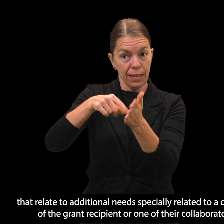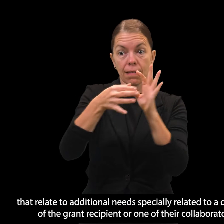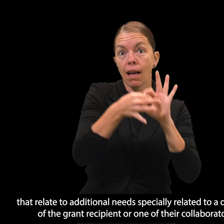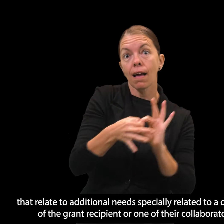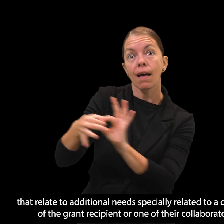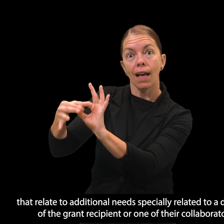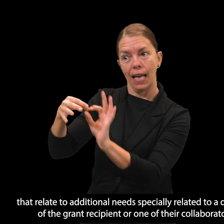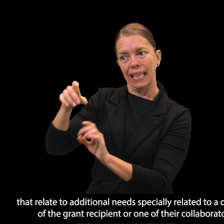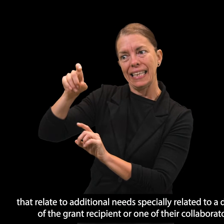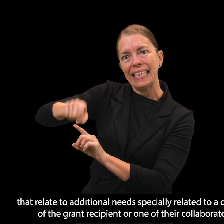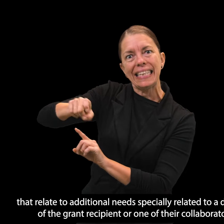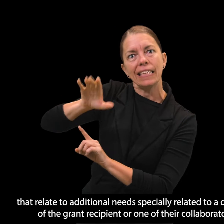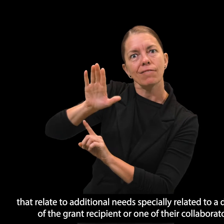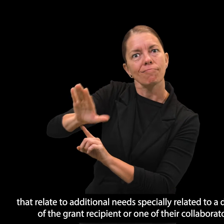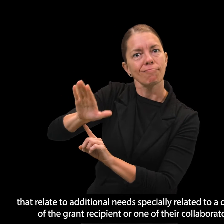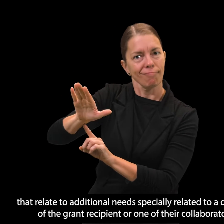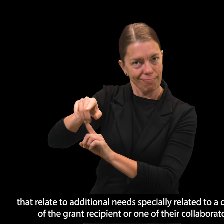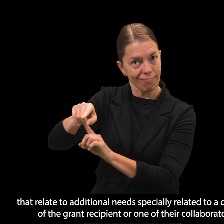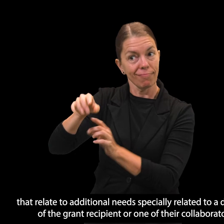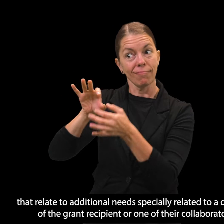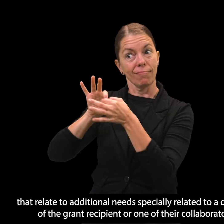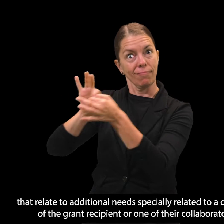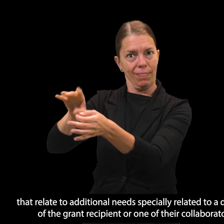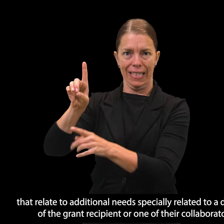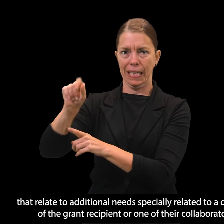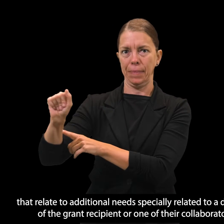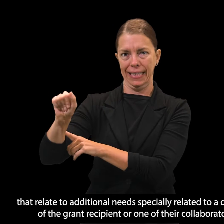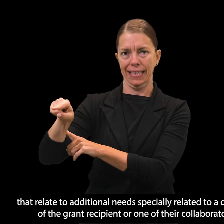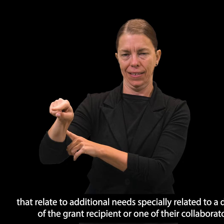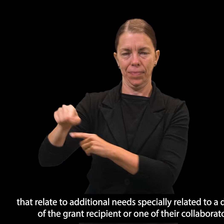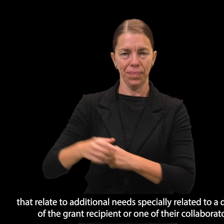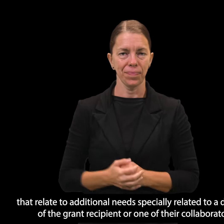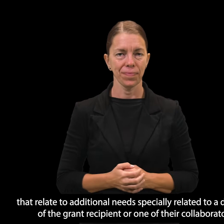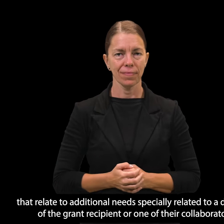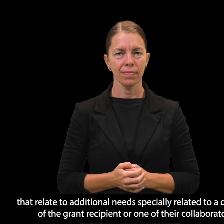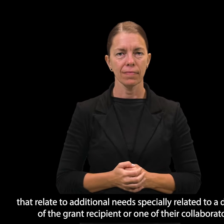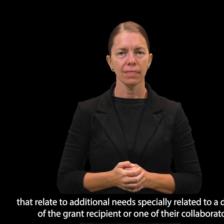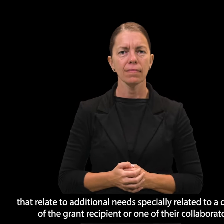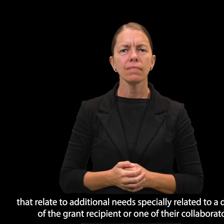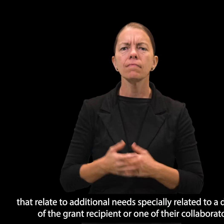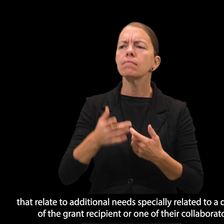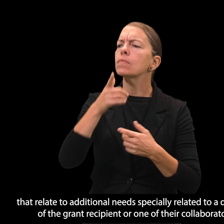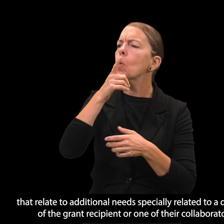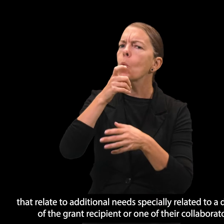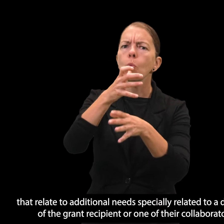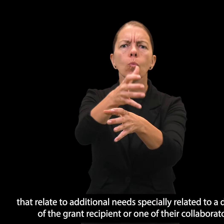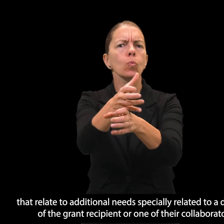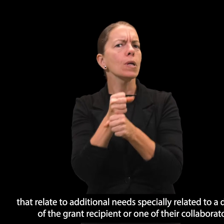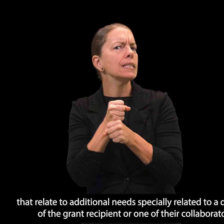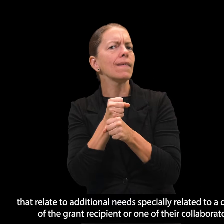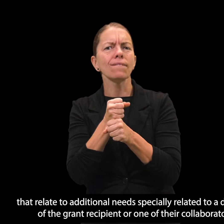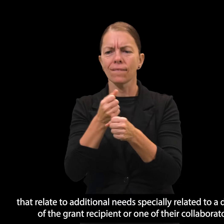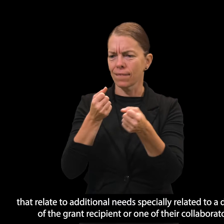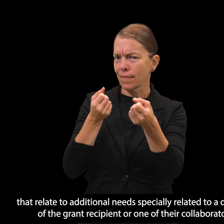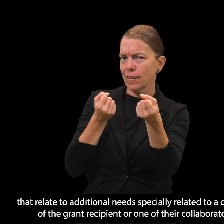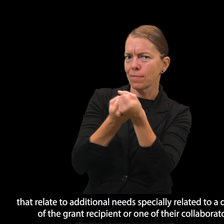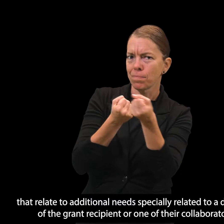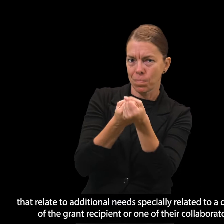that relate to additional needs specially related to a disability of the grant recipient or one of their